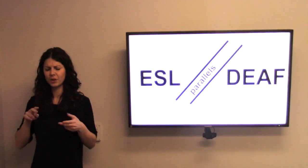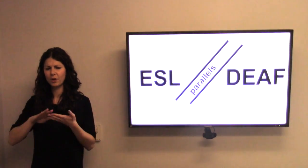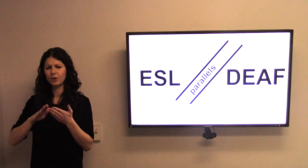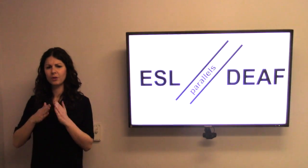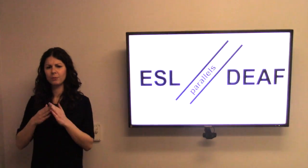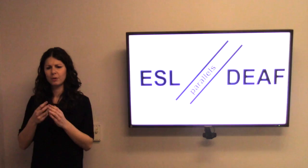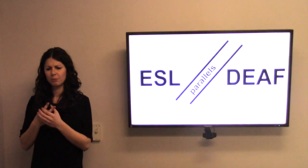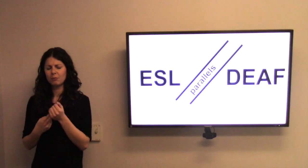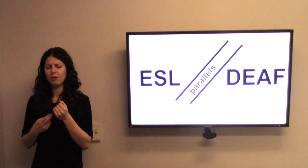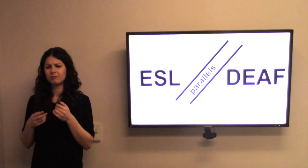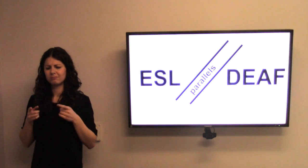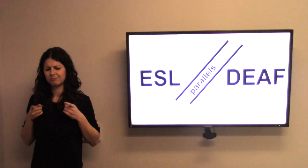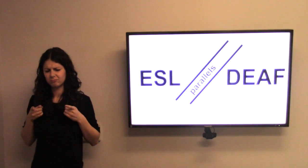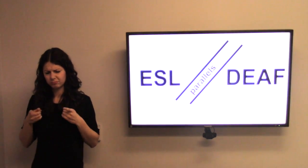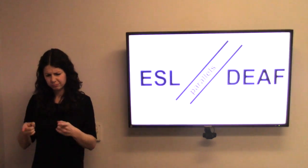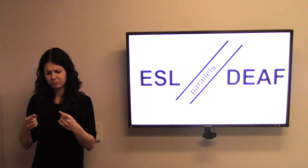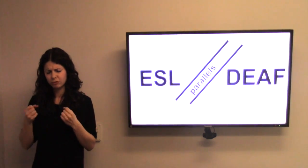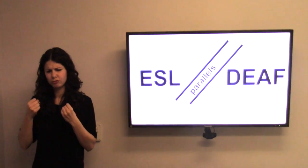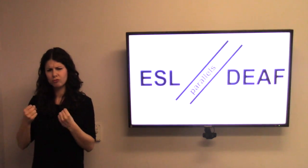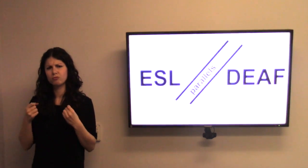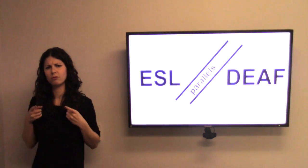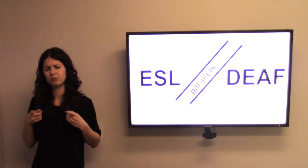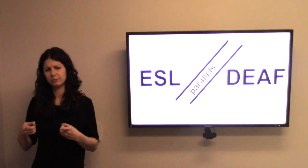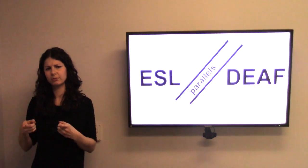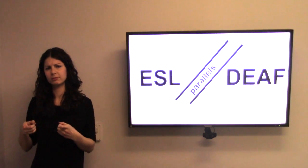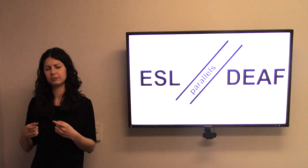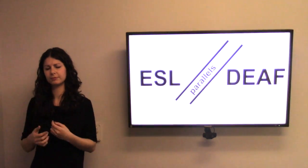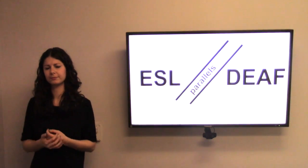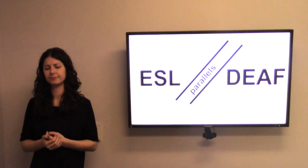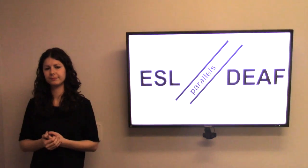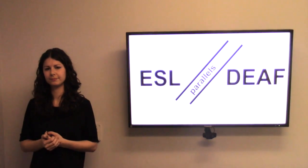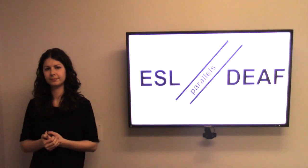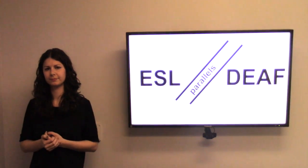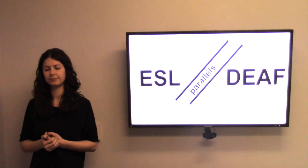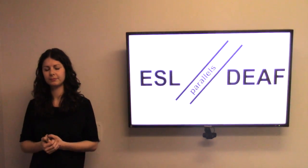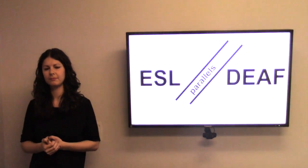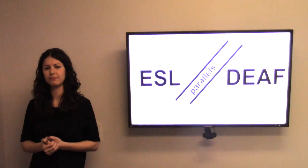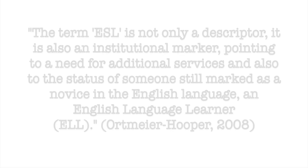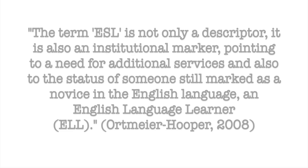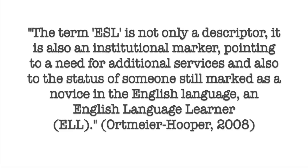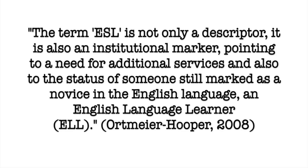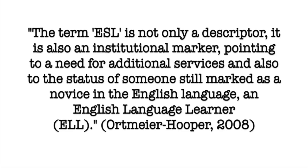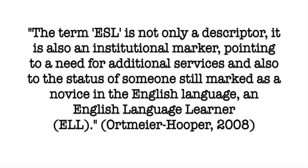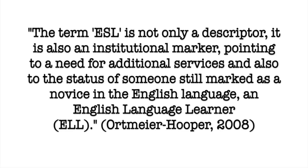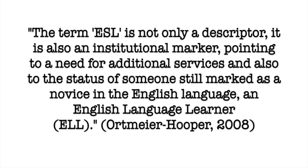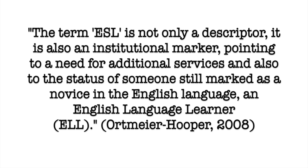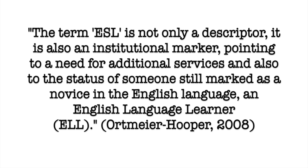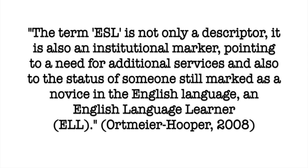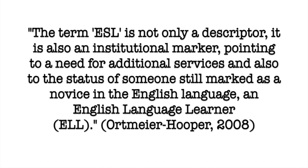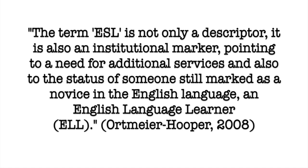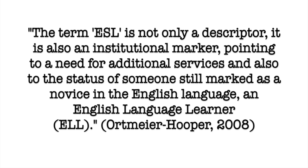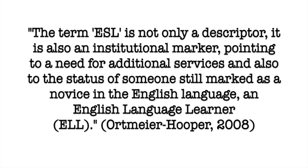These two communities have strong parallels in their experiences.